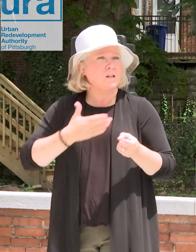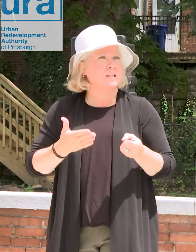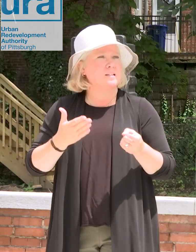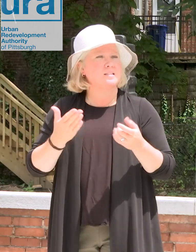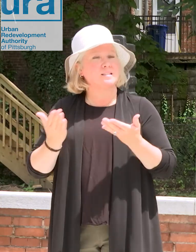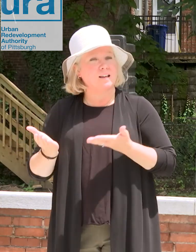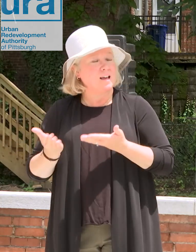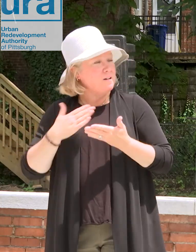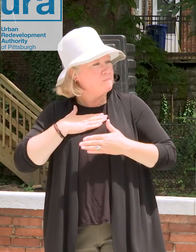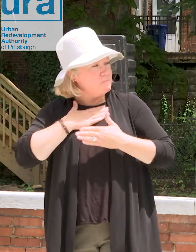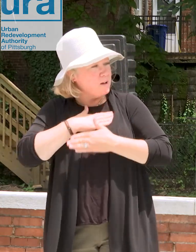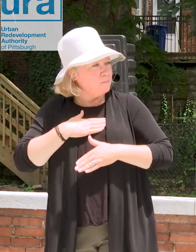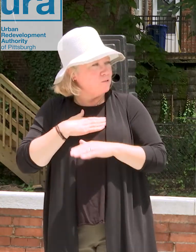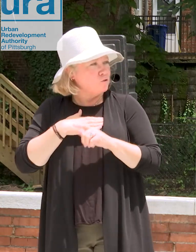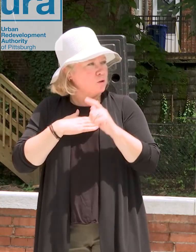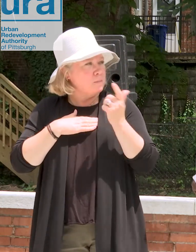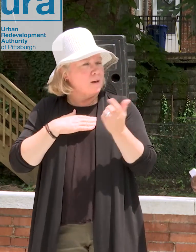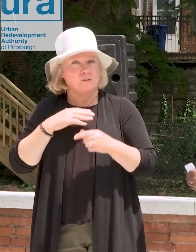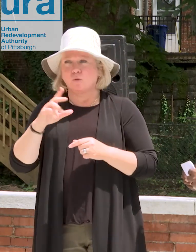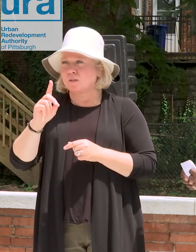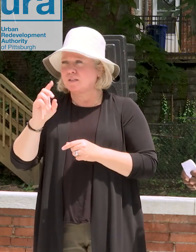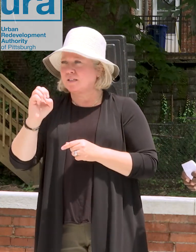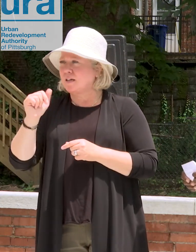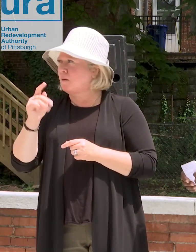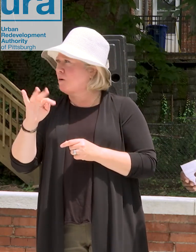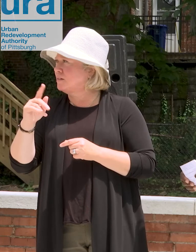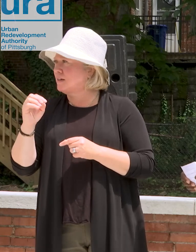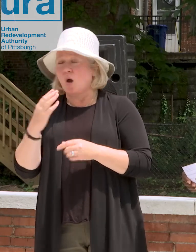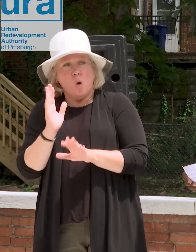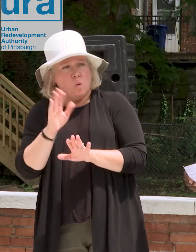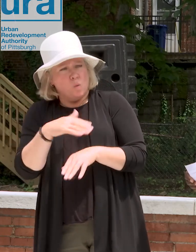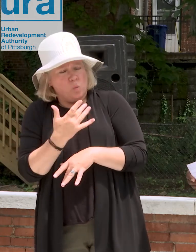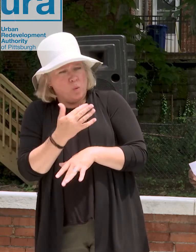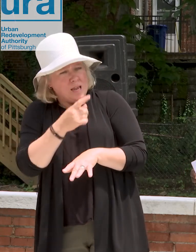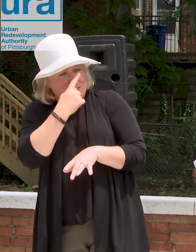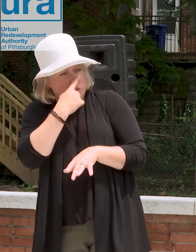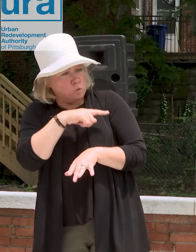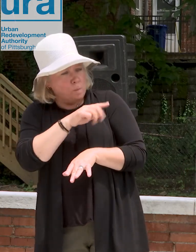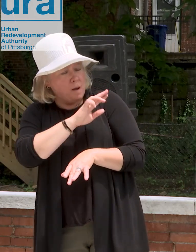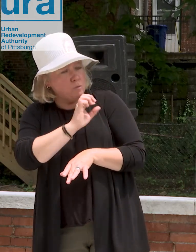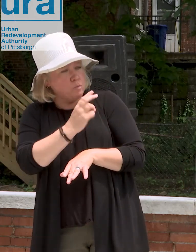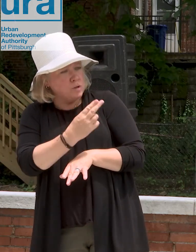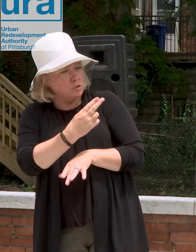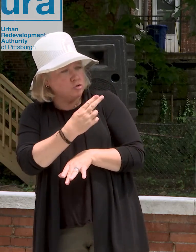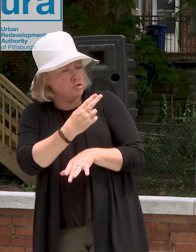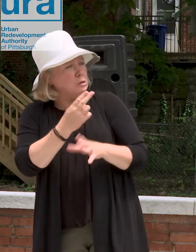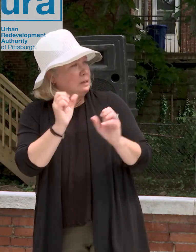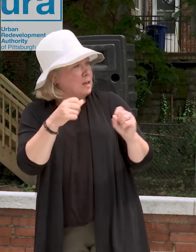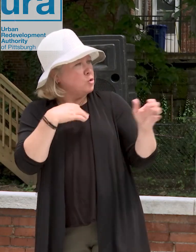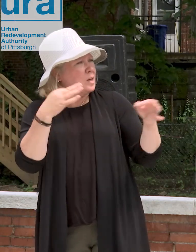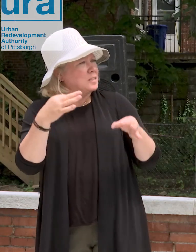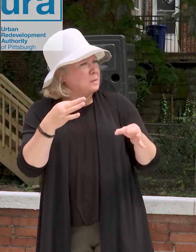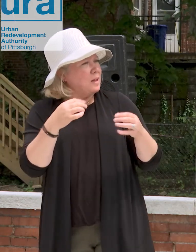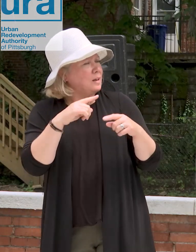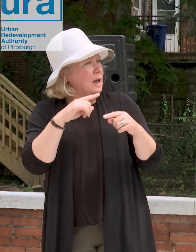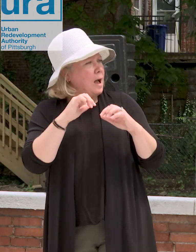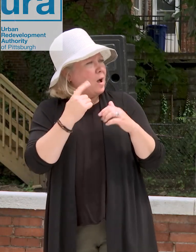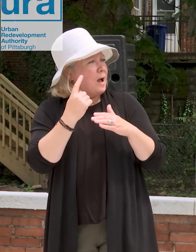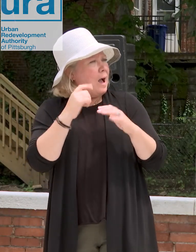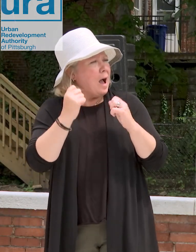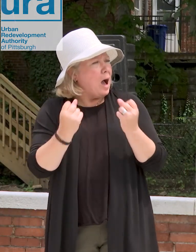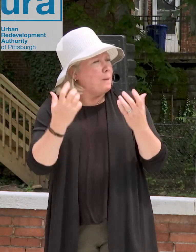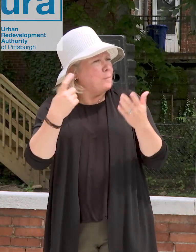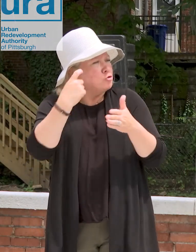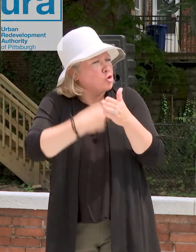to Diamante Walker. Rich, before you do that, can you talk about what's going on to be able to buy one of these